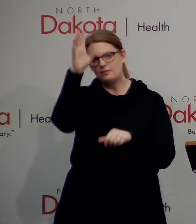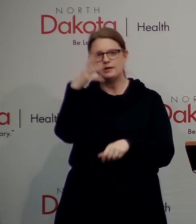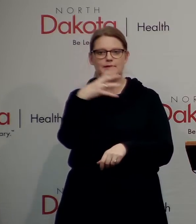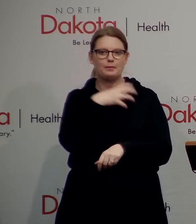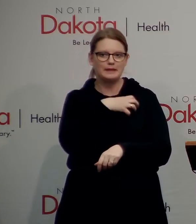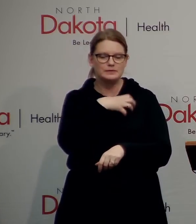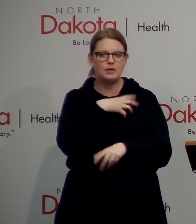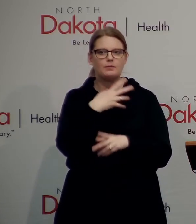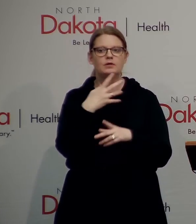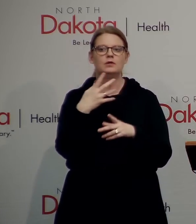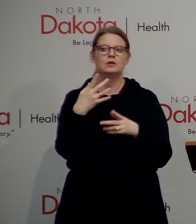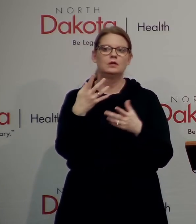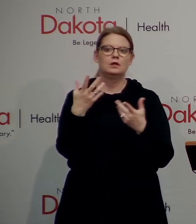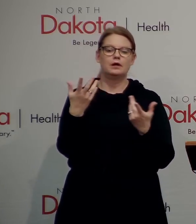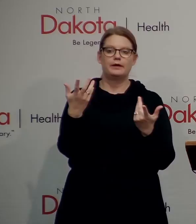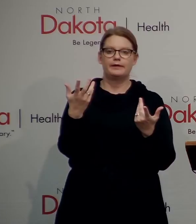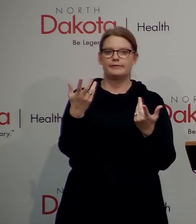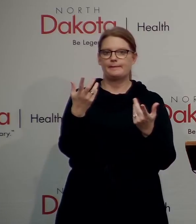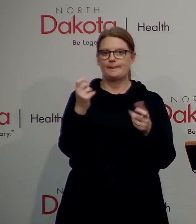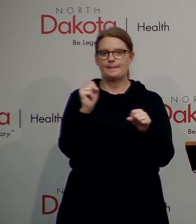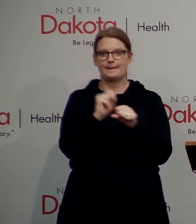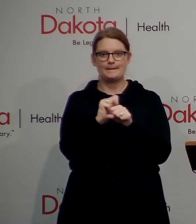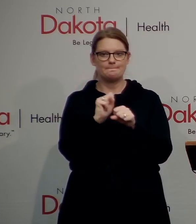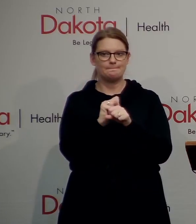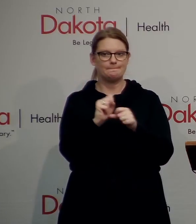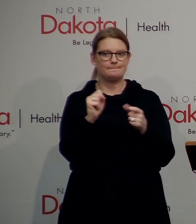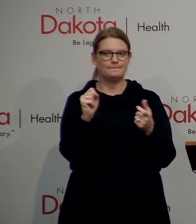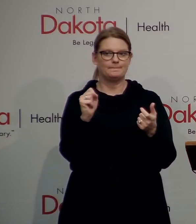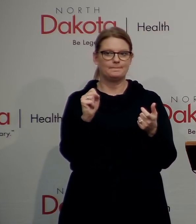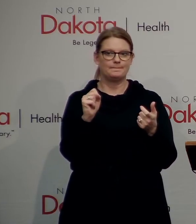they work, in